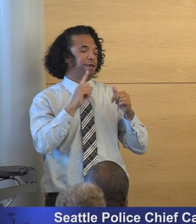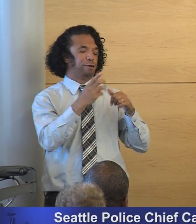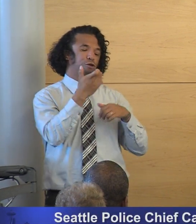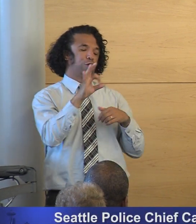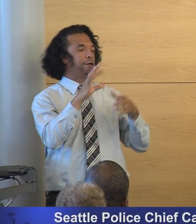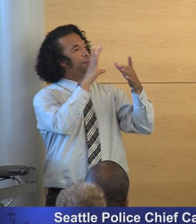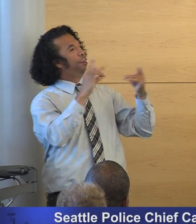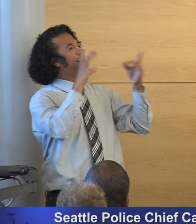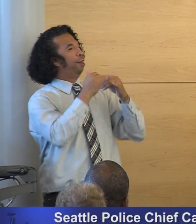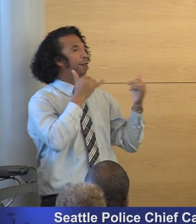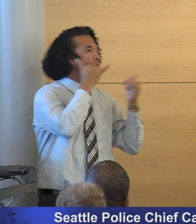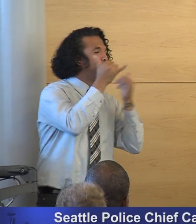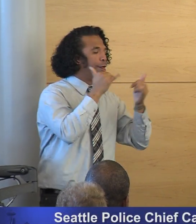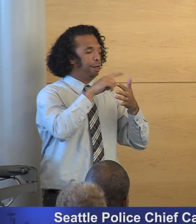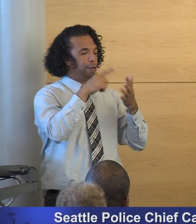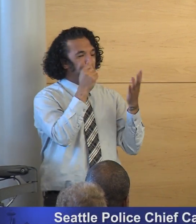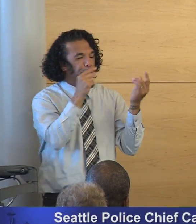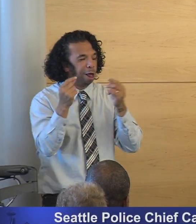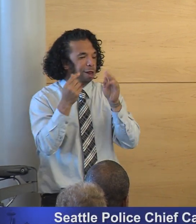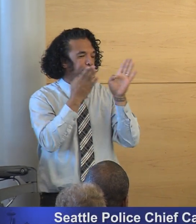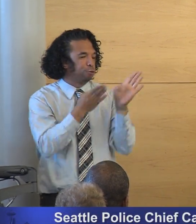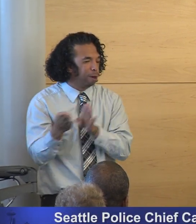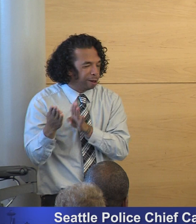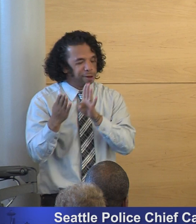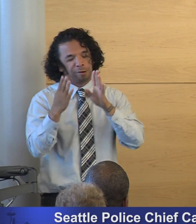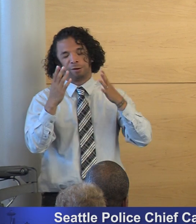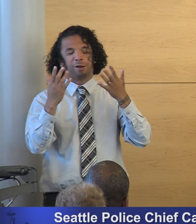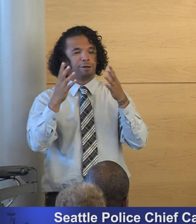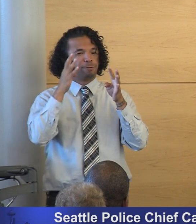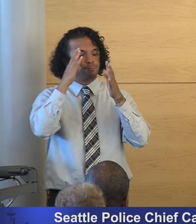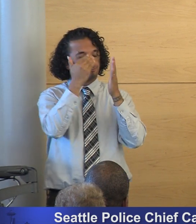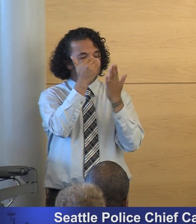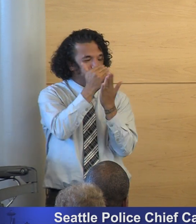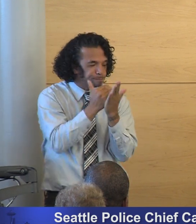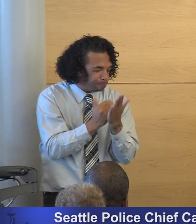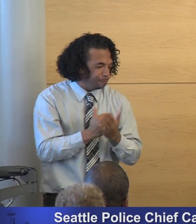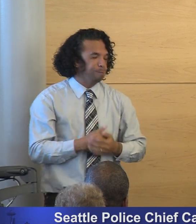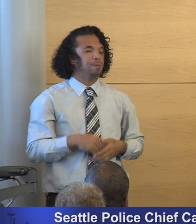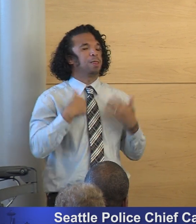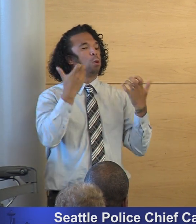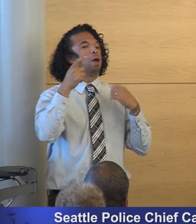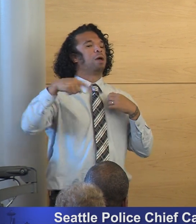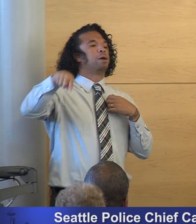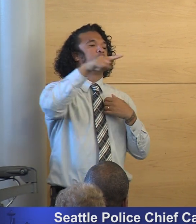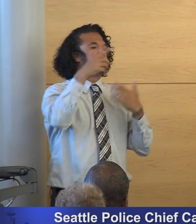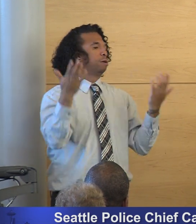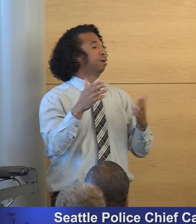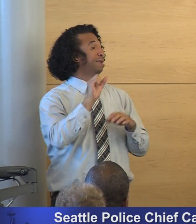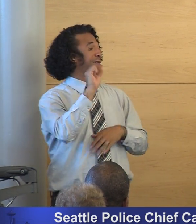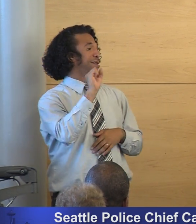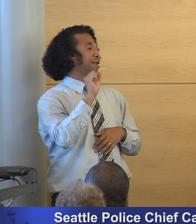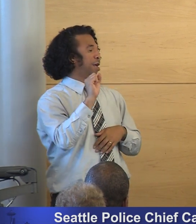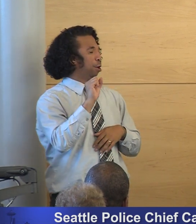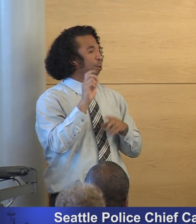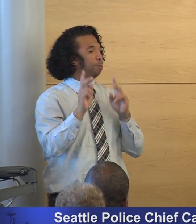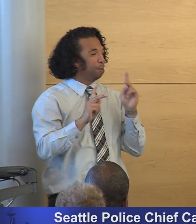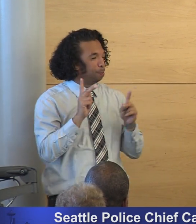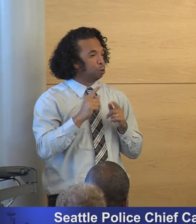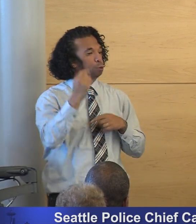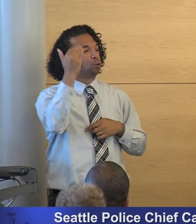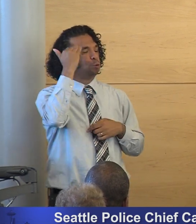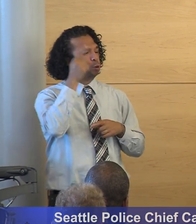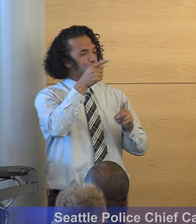telling me about it, what are they doing, what's their plan. And so I just want everyone in the city of Seattle to know that you have